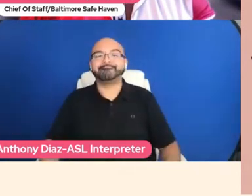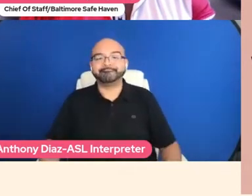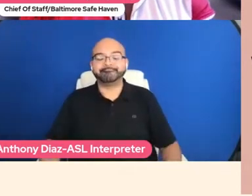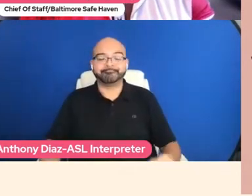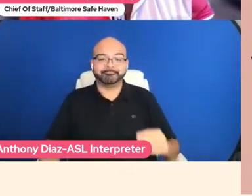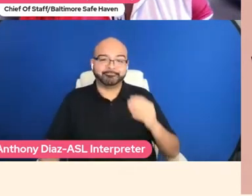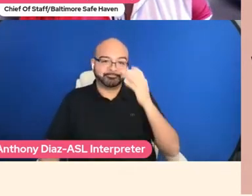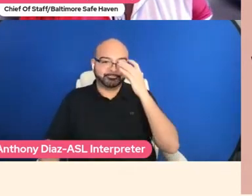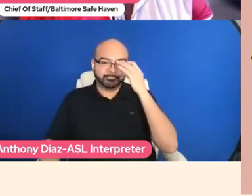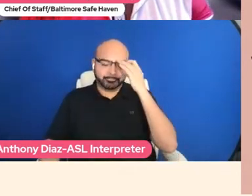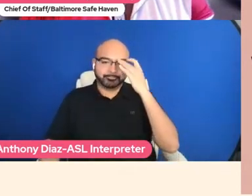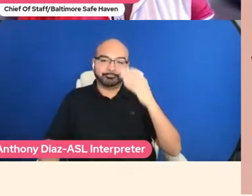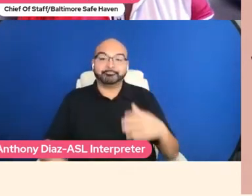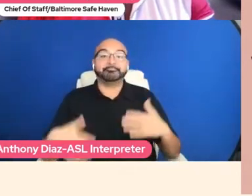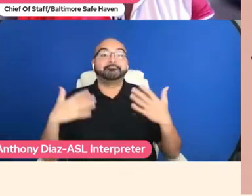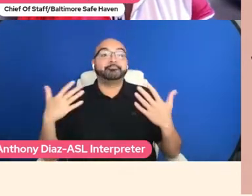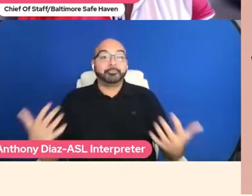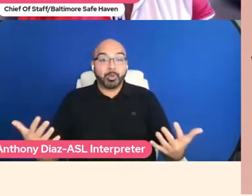So